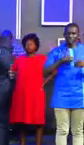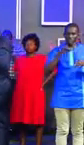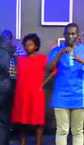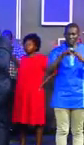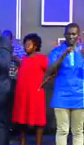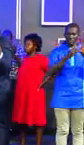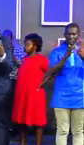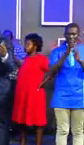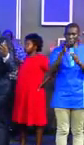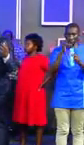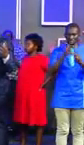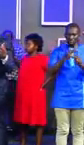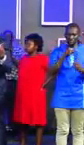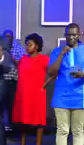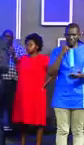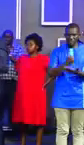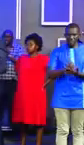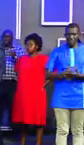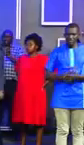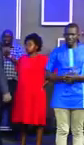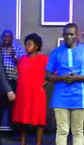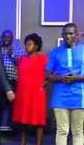lya Yesu.